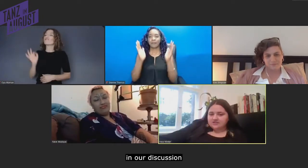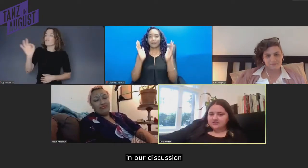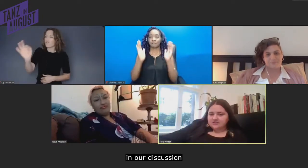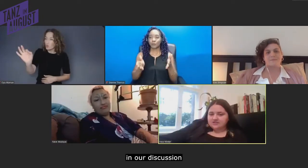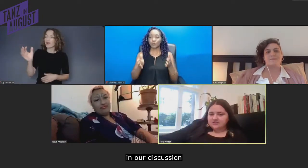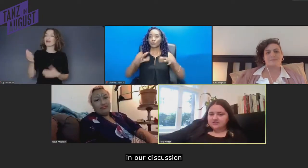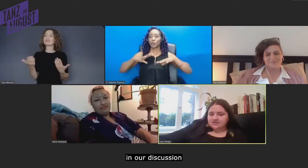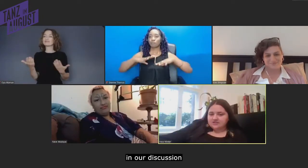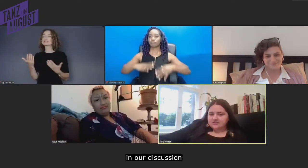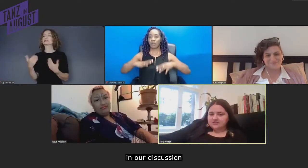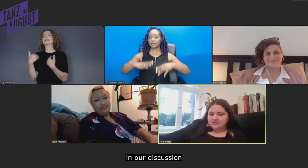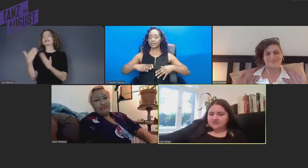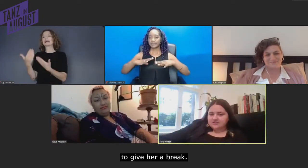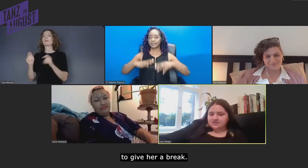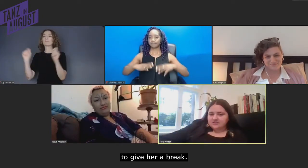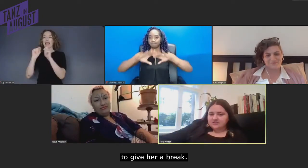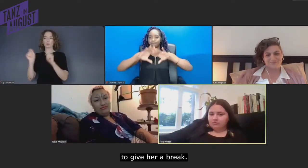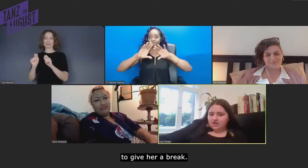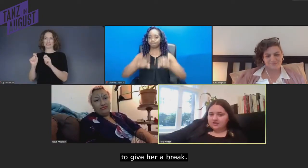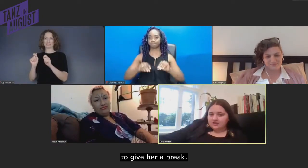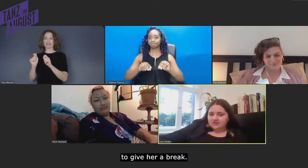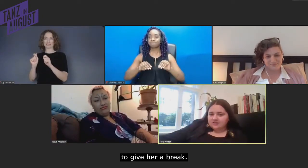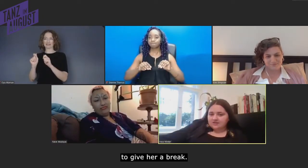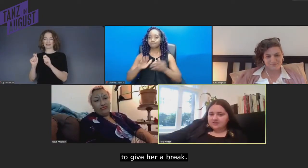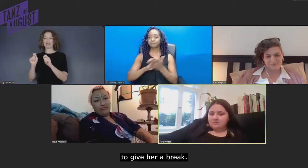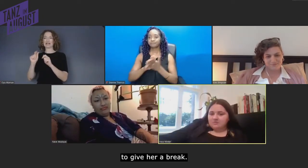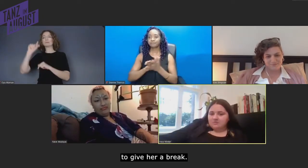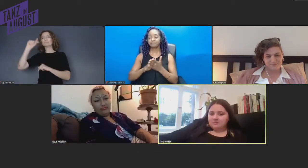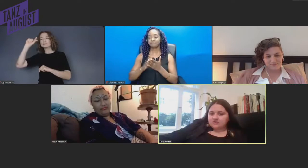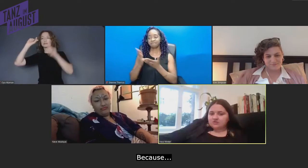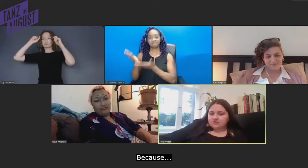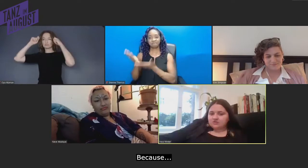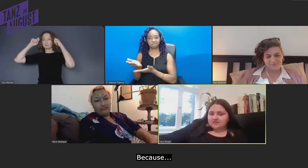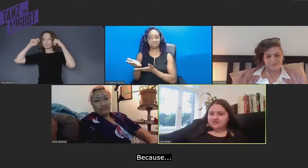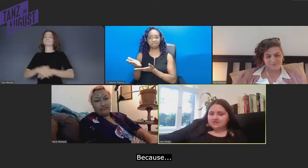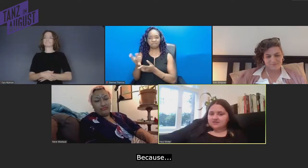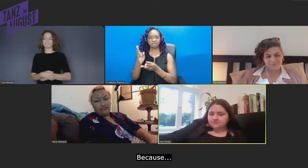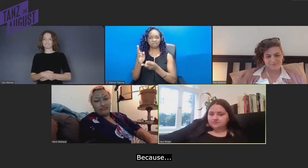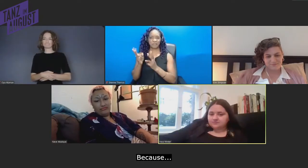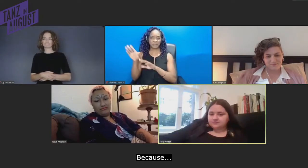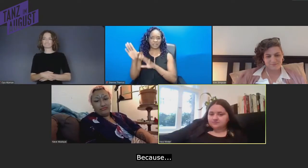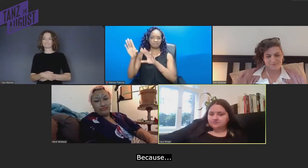our discussion to give her a break, because